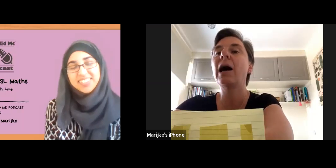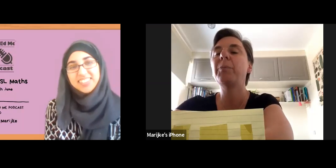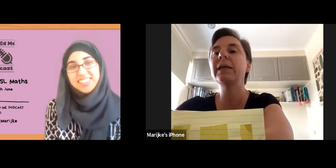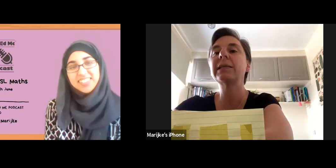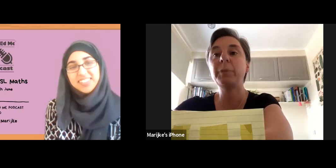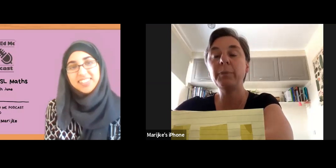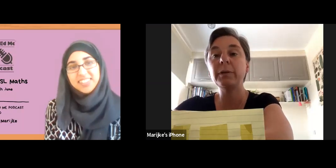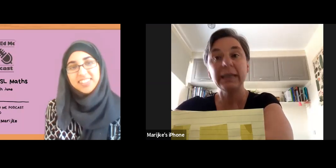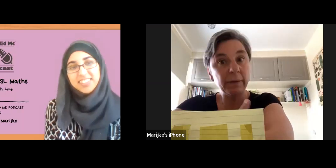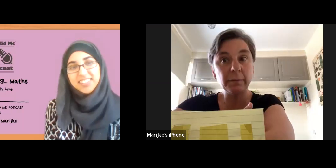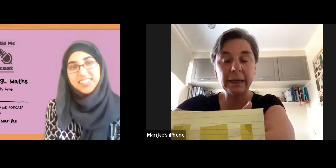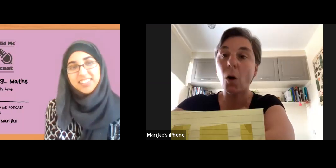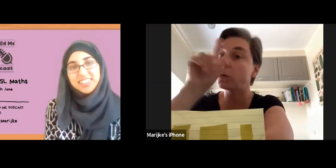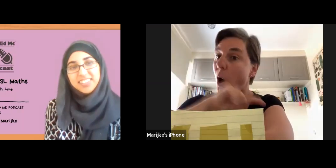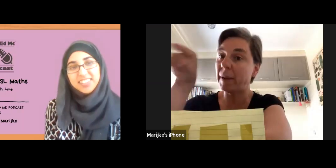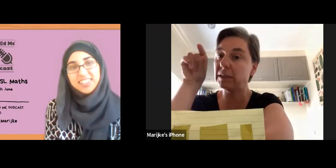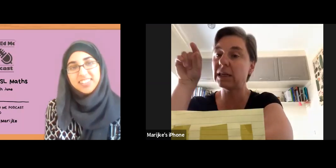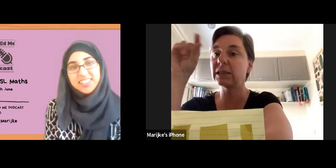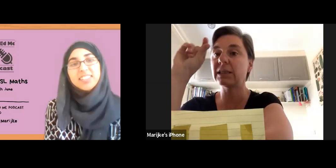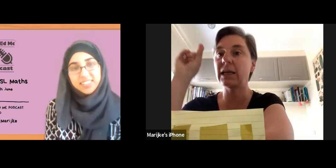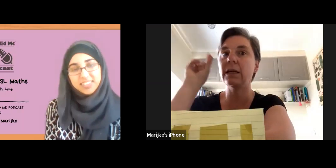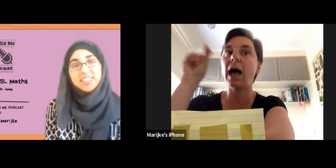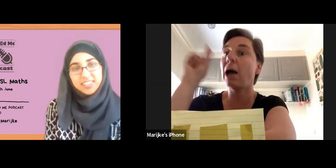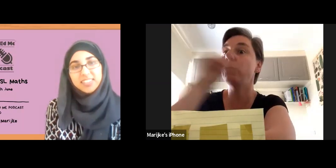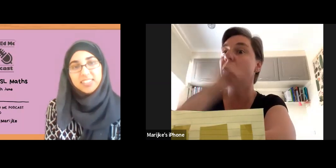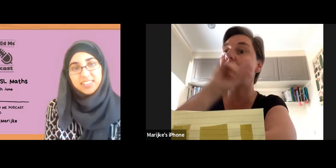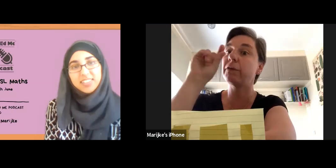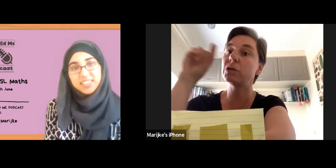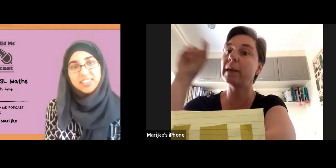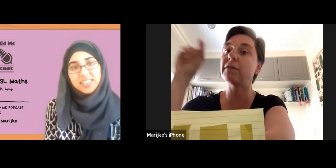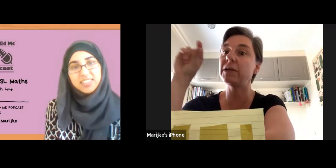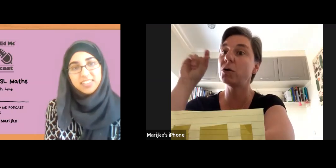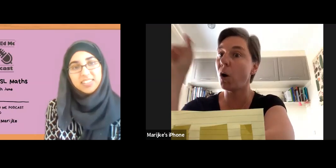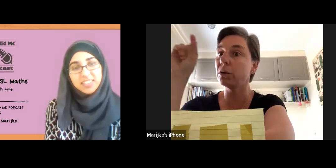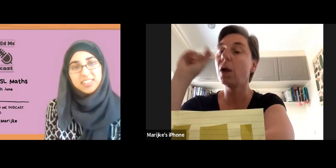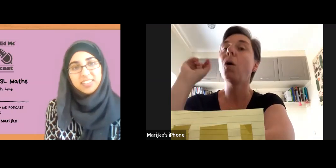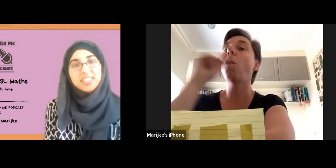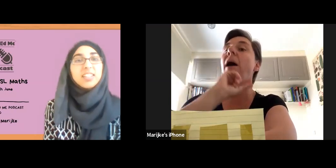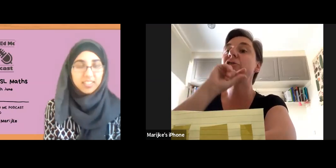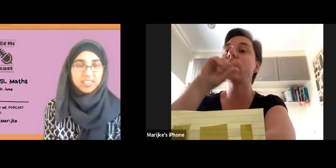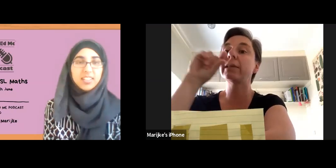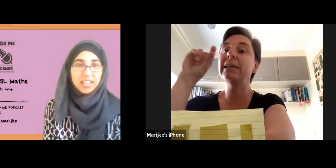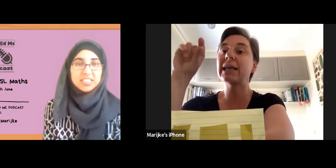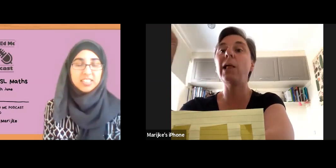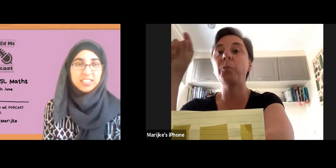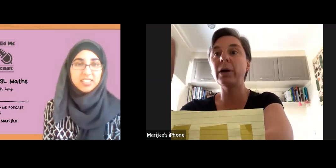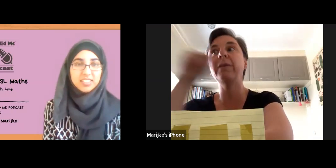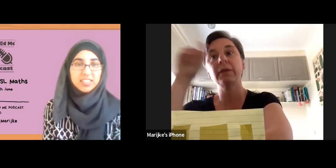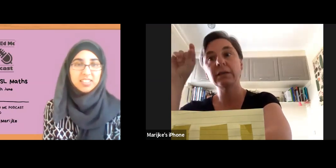happen is that people email me or comment and say, I would like for you to make a video on, or my child needs help with such